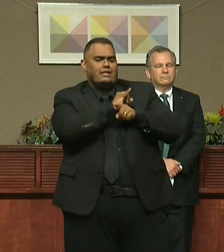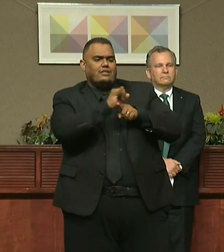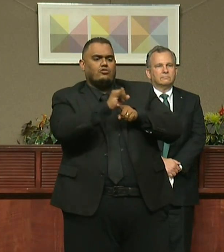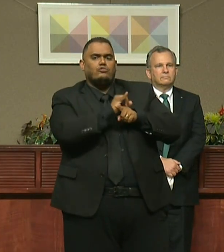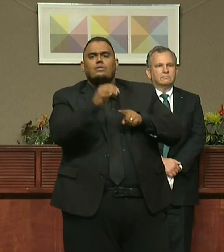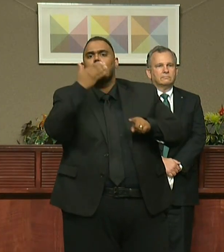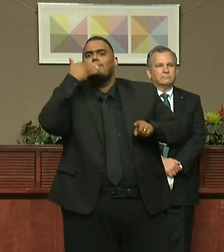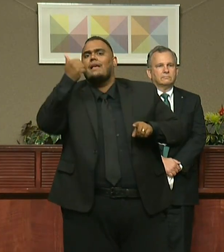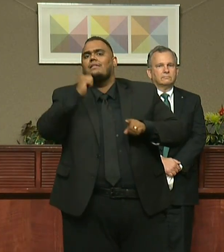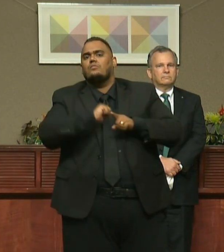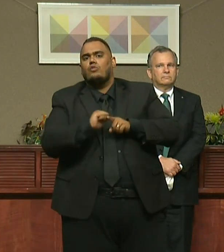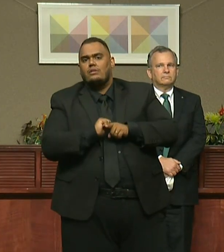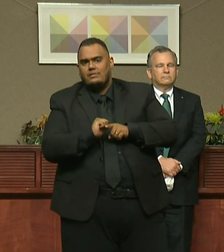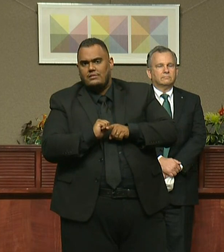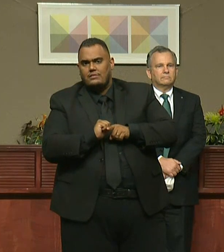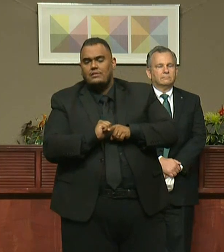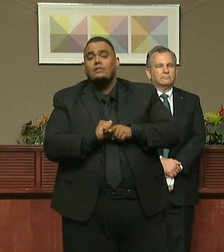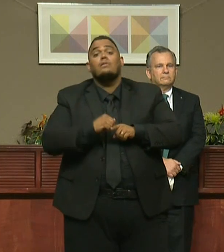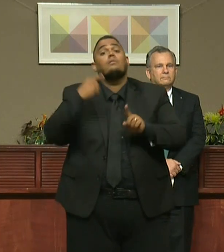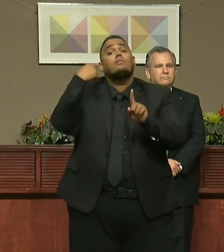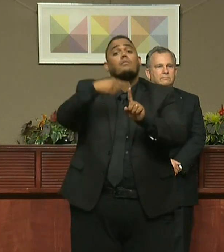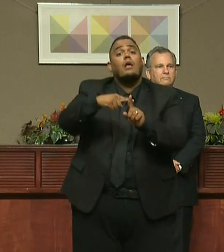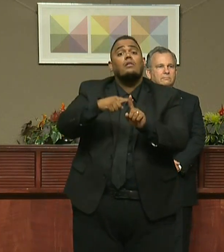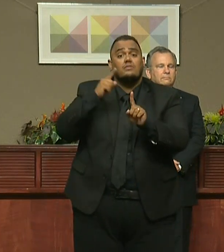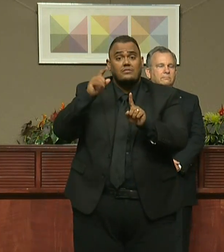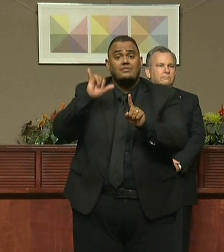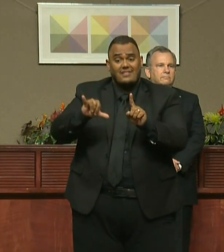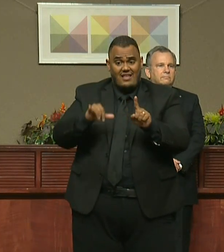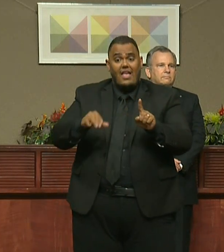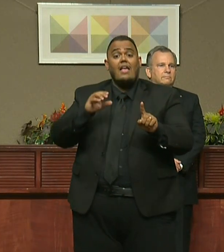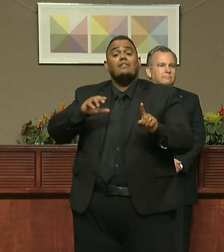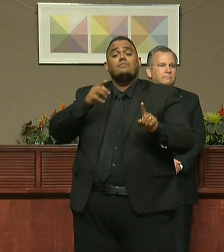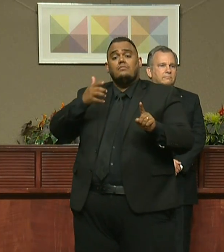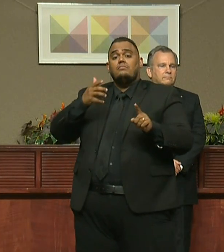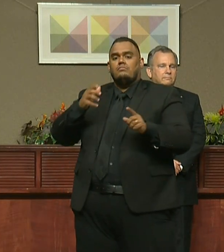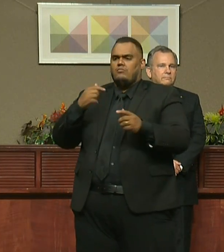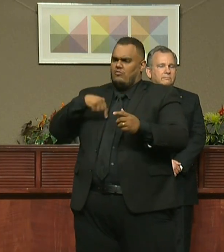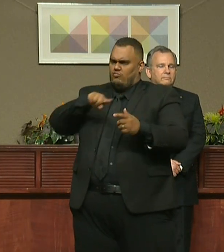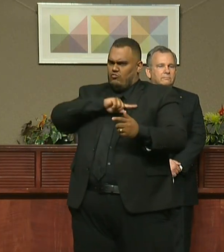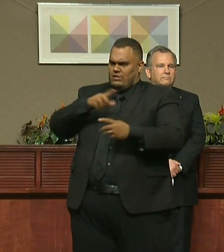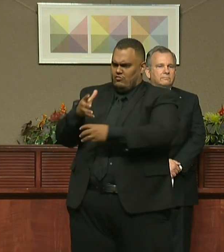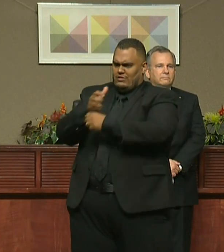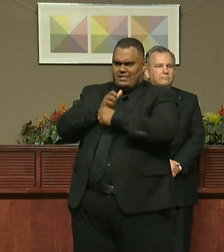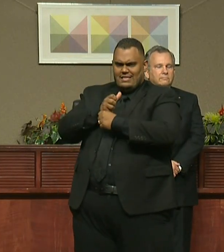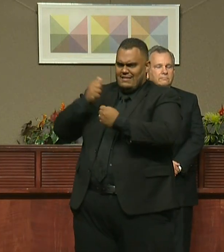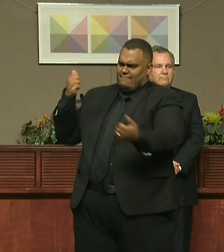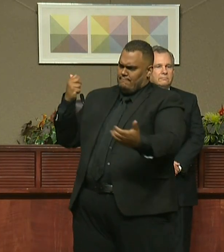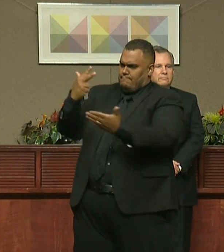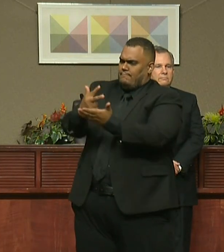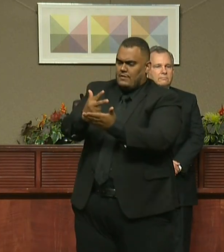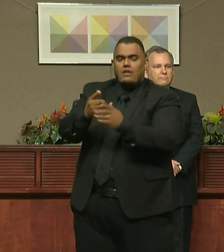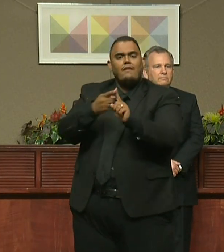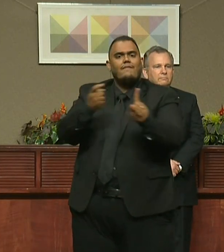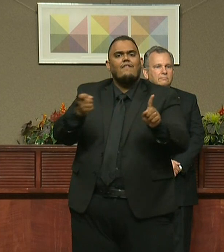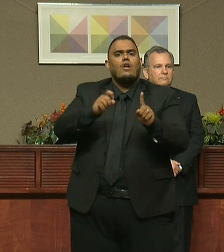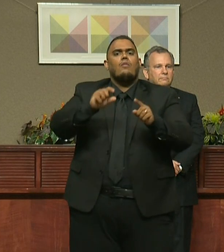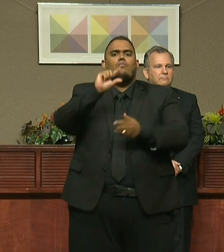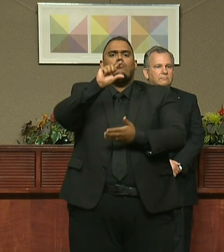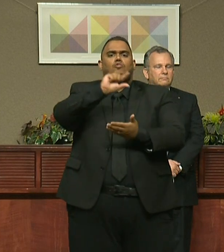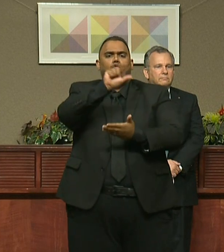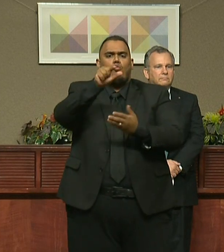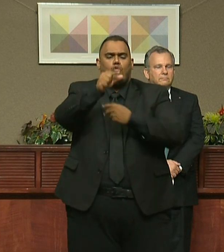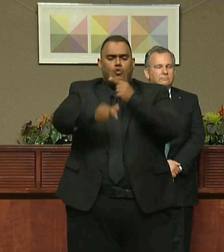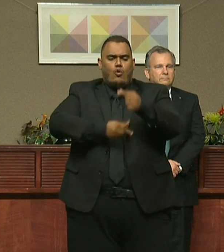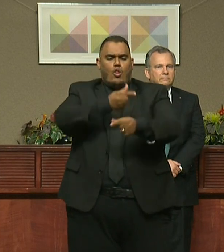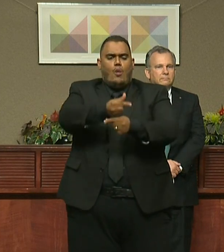is pursuing an accreditation from the Global Biorisk Advisory Council, which is considered